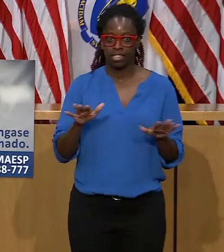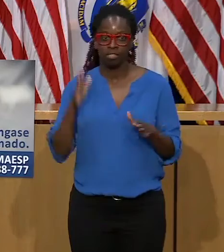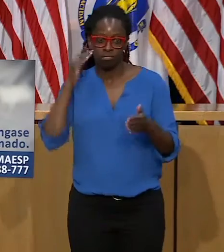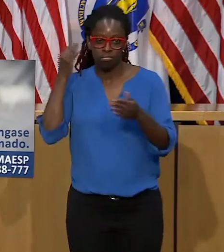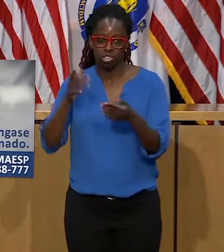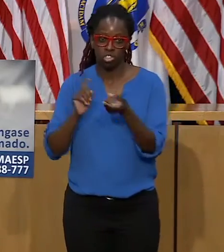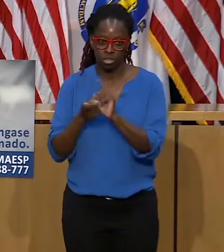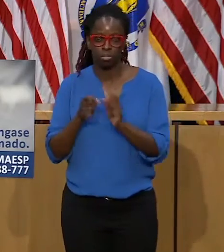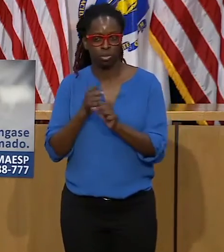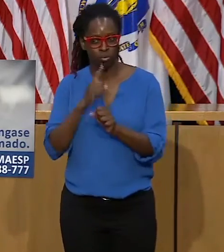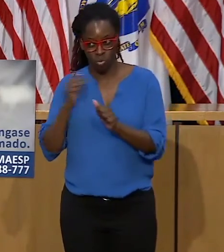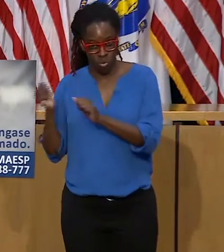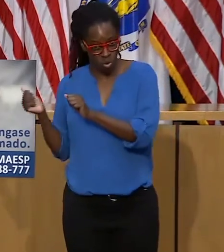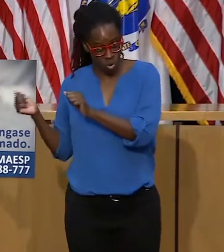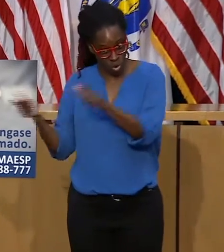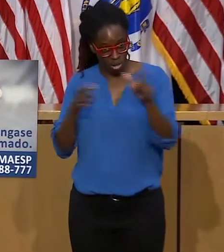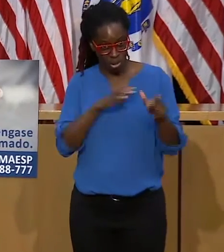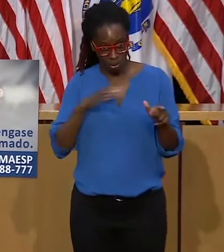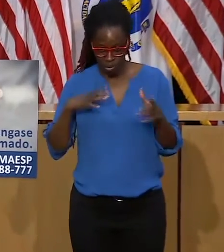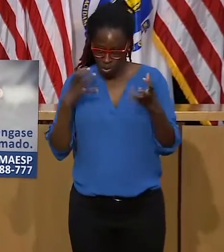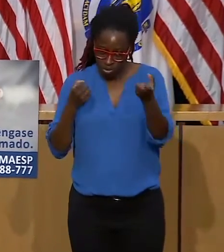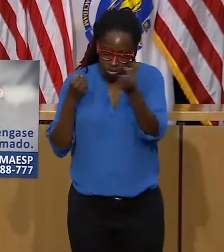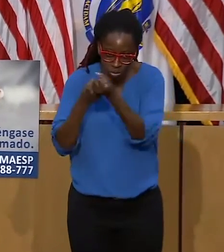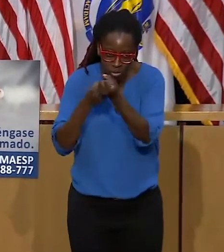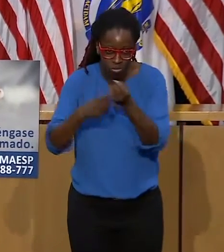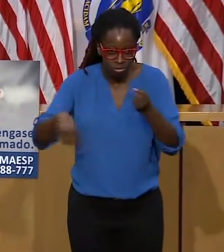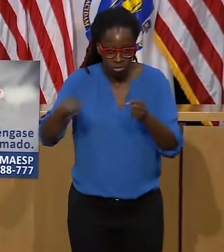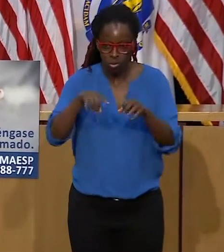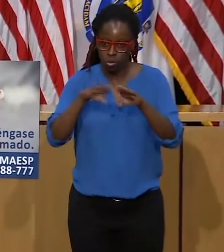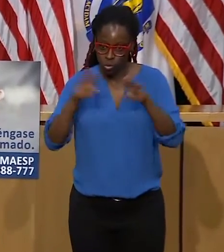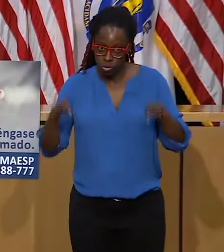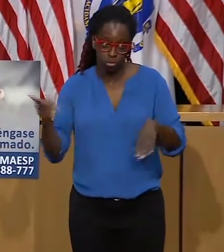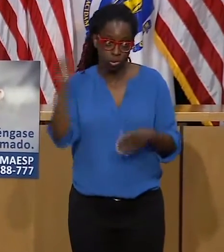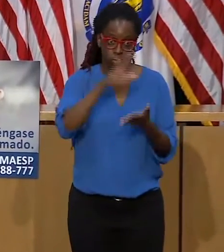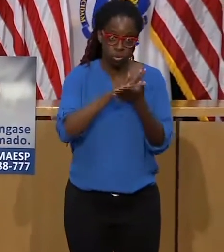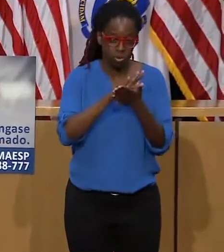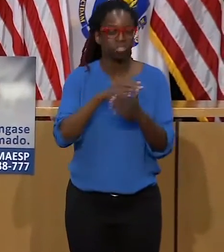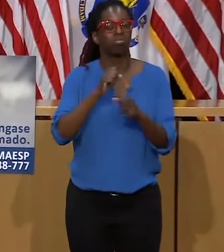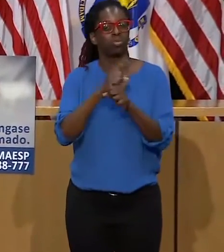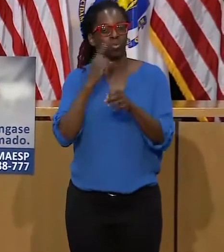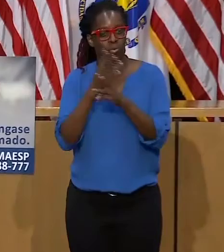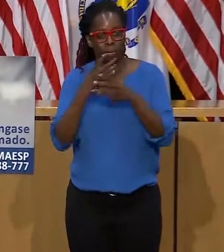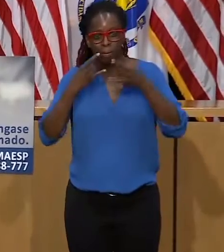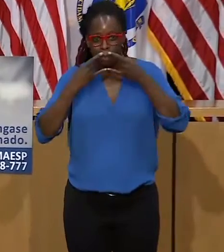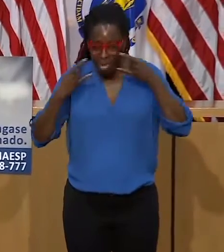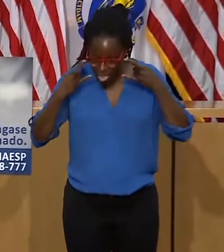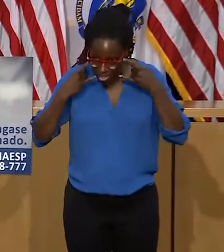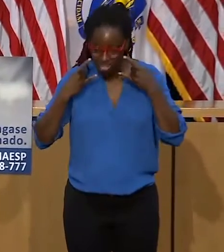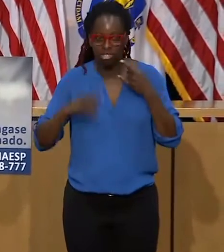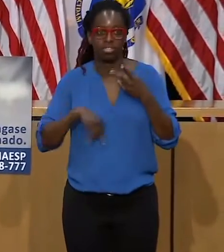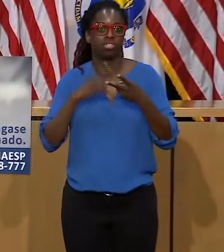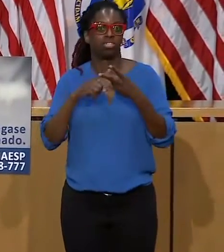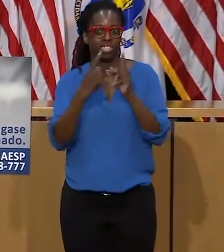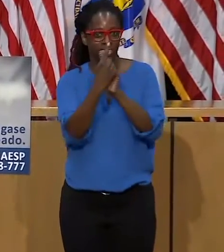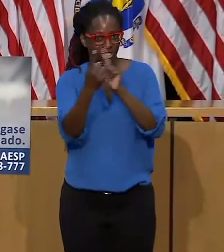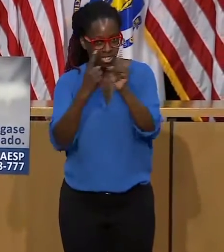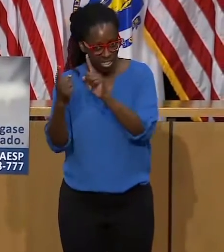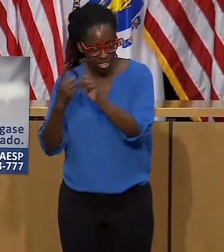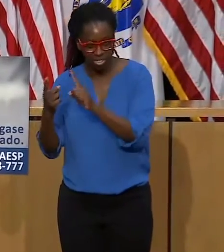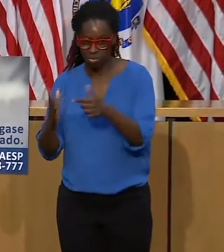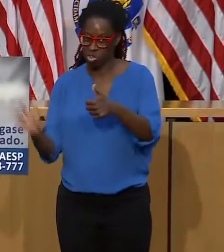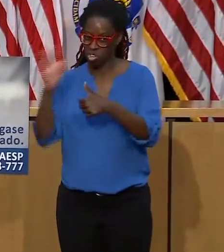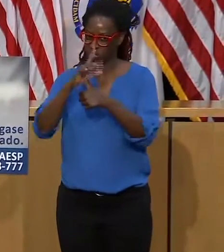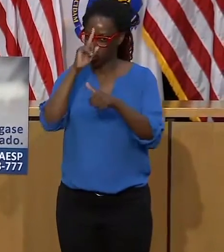it, and they deserve nothing less. Now I'd like to introduce Dr. Lloyd Fisher, a pediatrician in Worcester and the incoming president